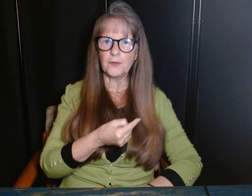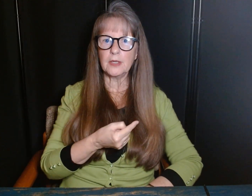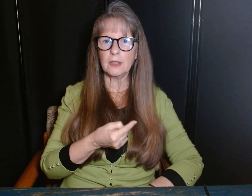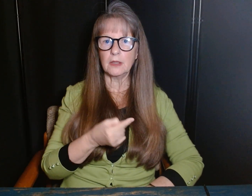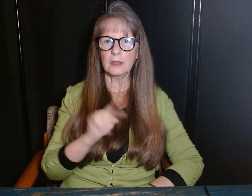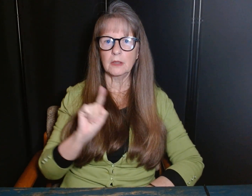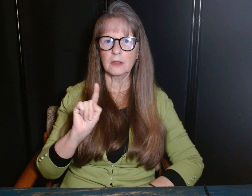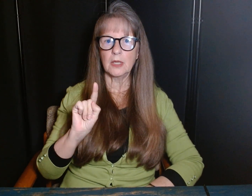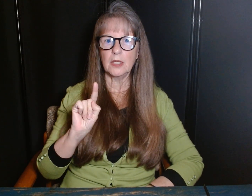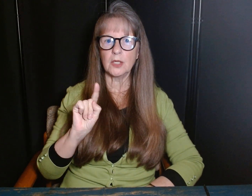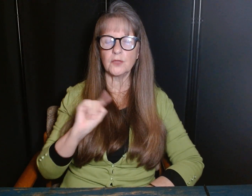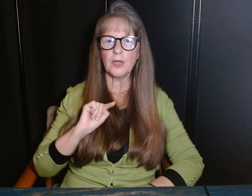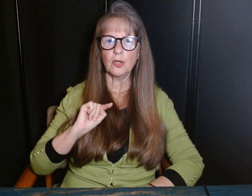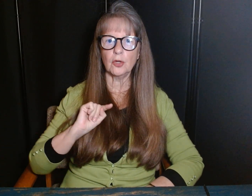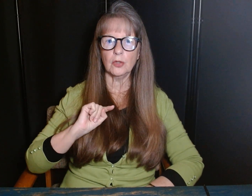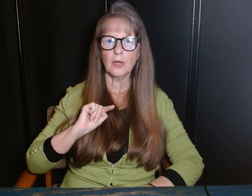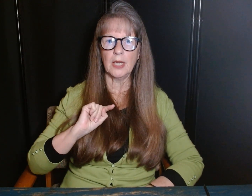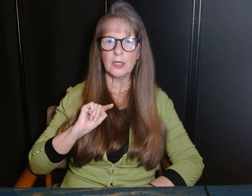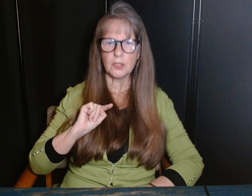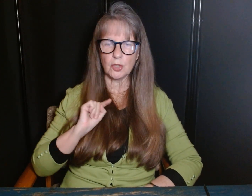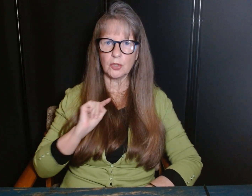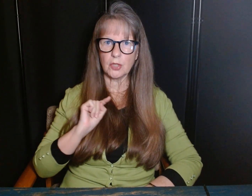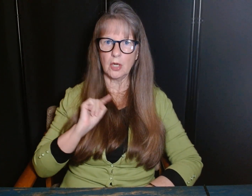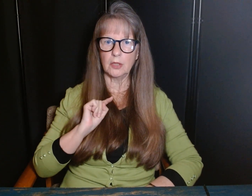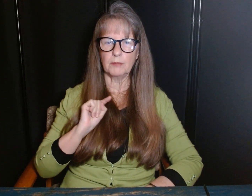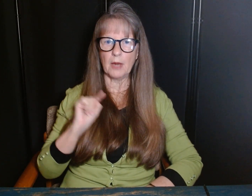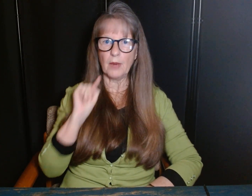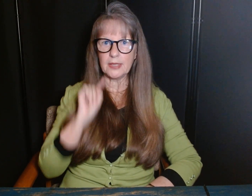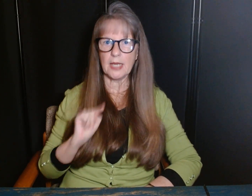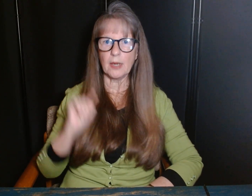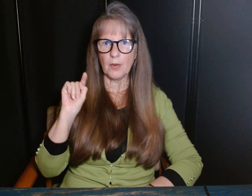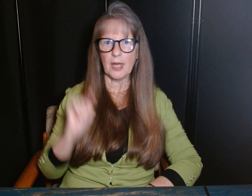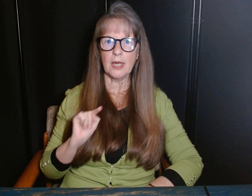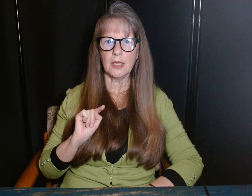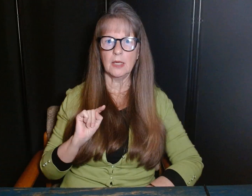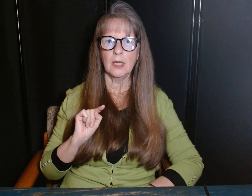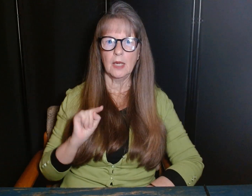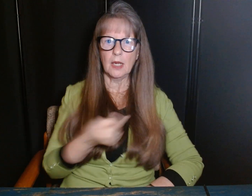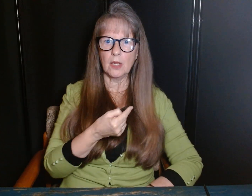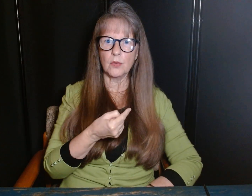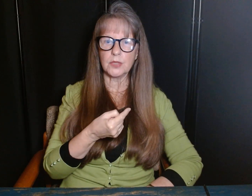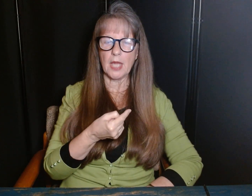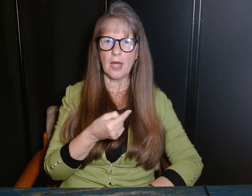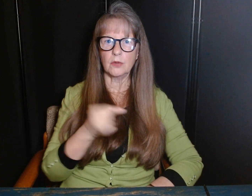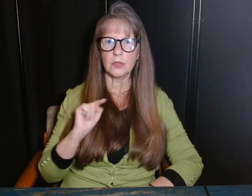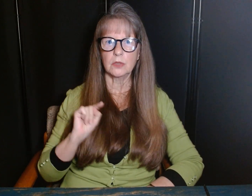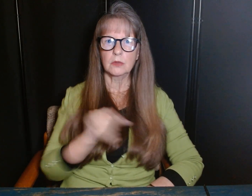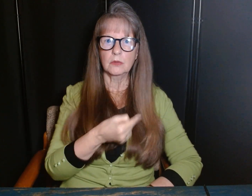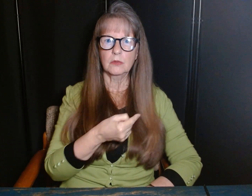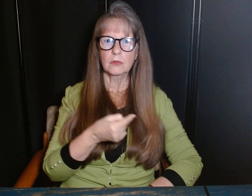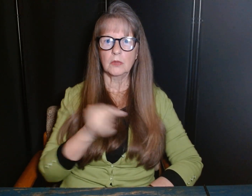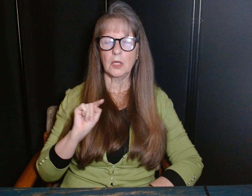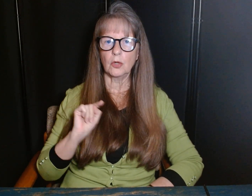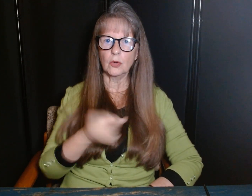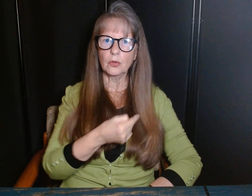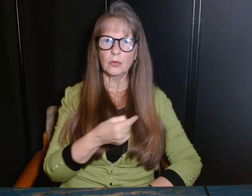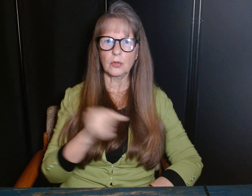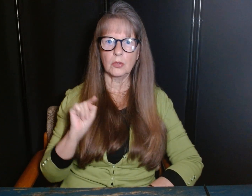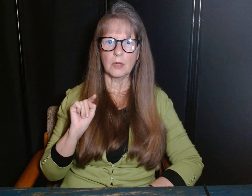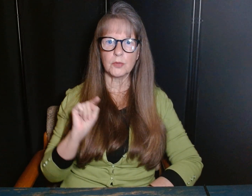Offended. Index finger, and it starts on my right side. I'm right-handed, and it goes out and it comes